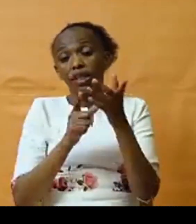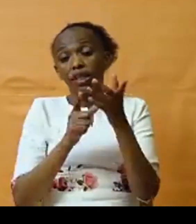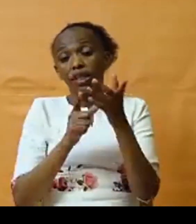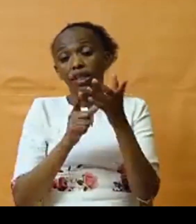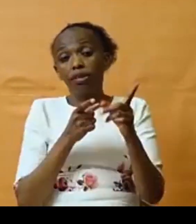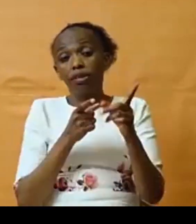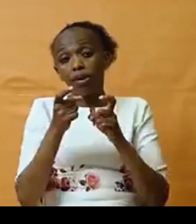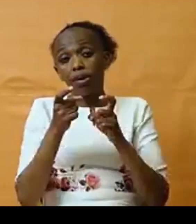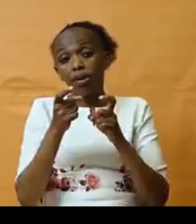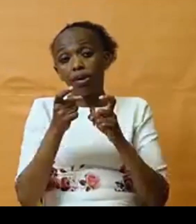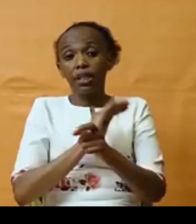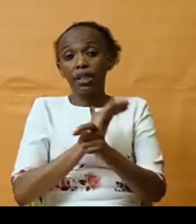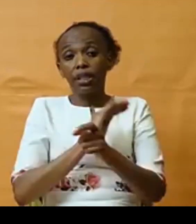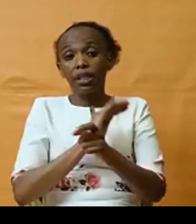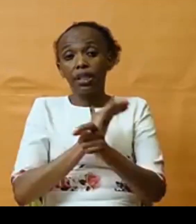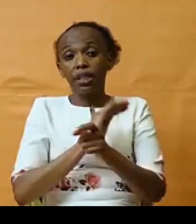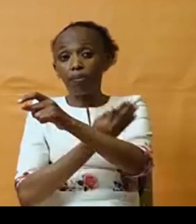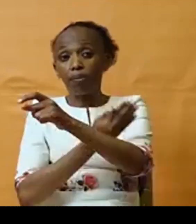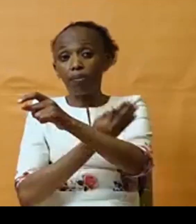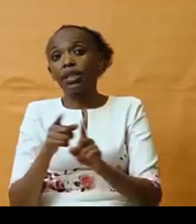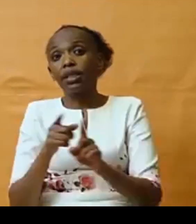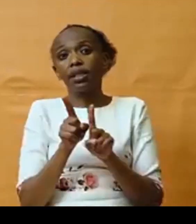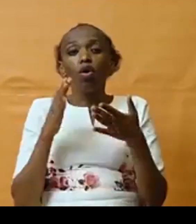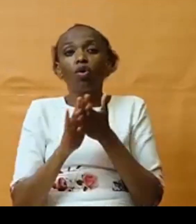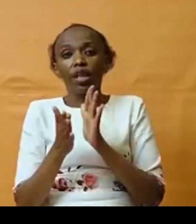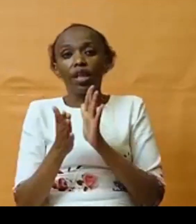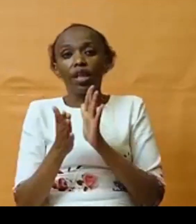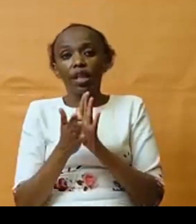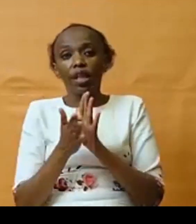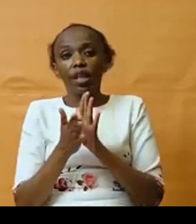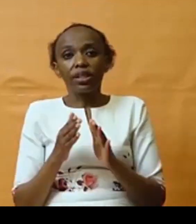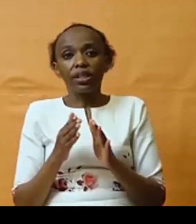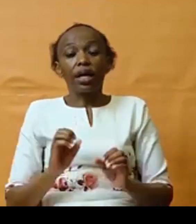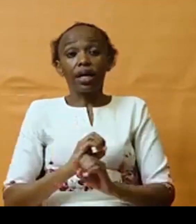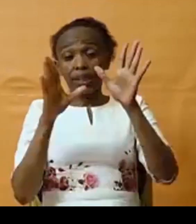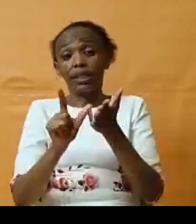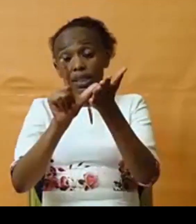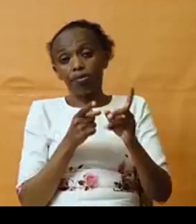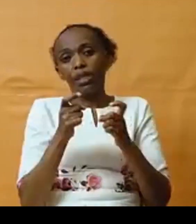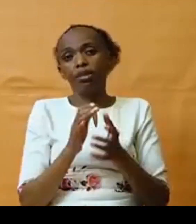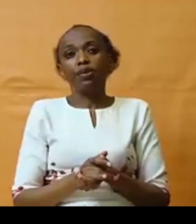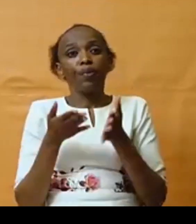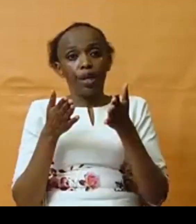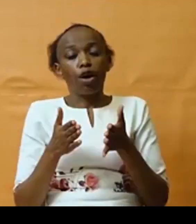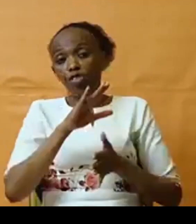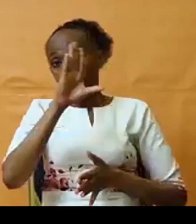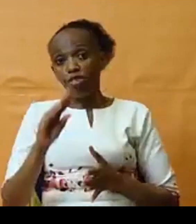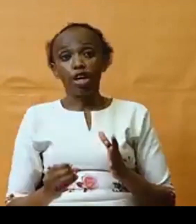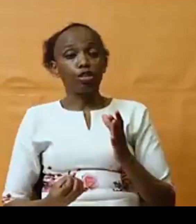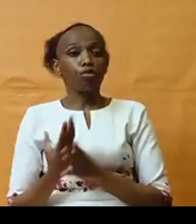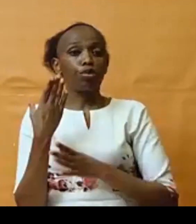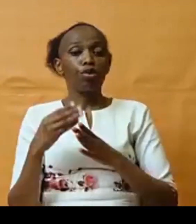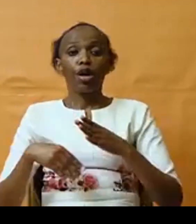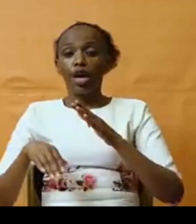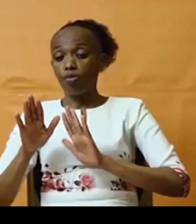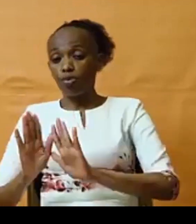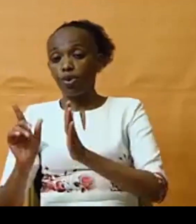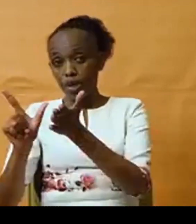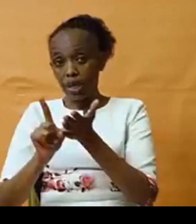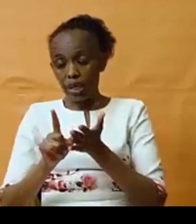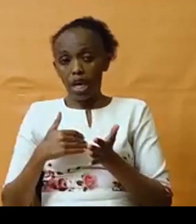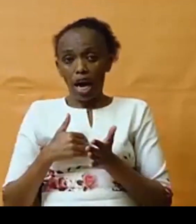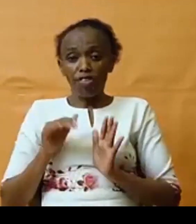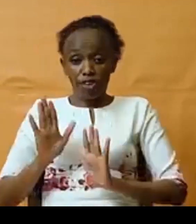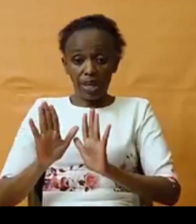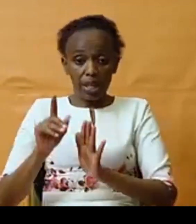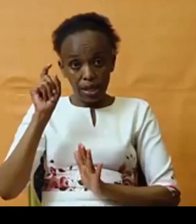of course, lack of transparency in debt management. So for Africa to grow out of debt and